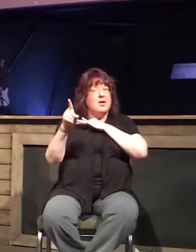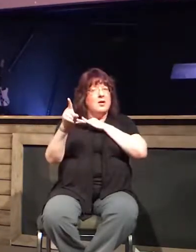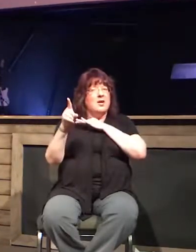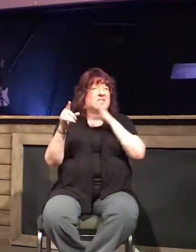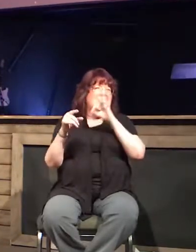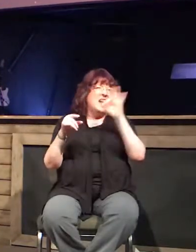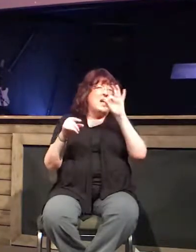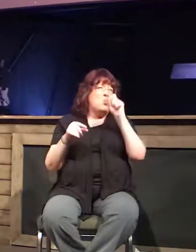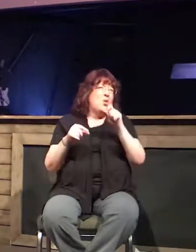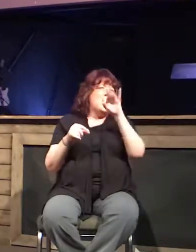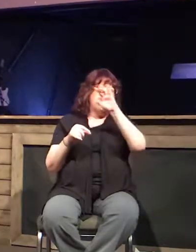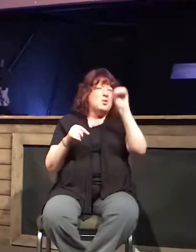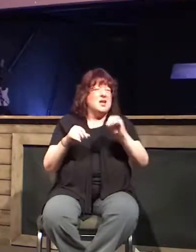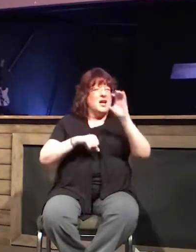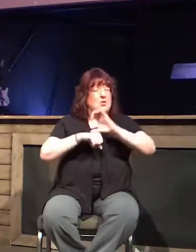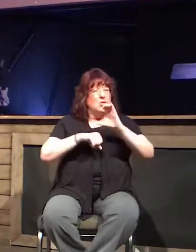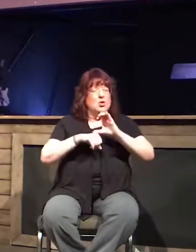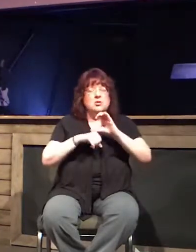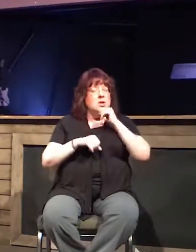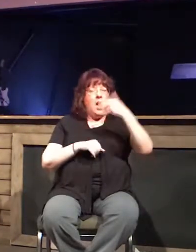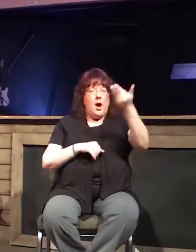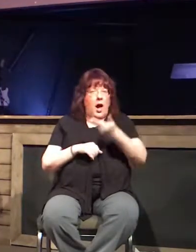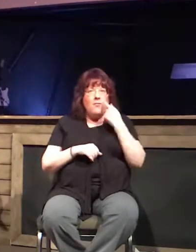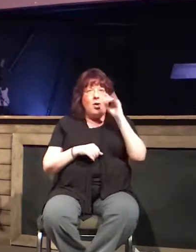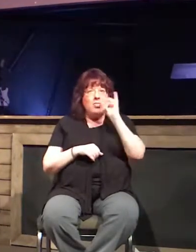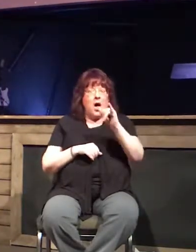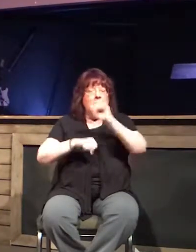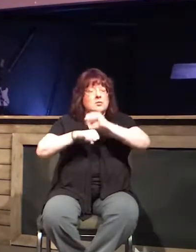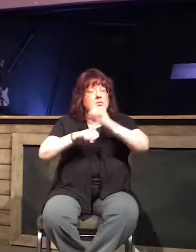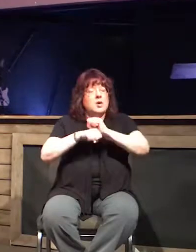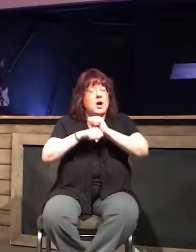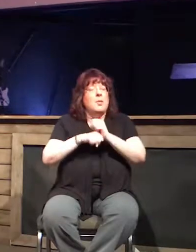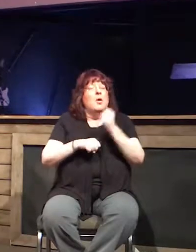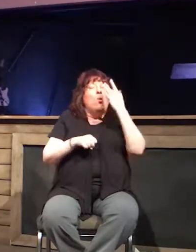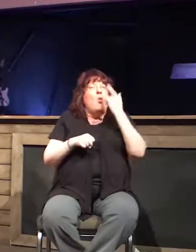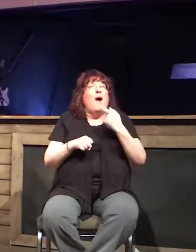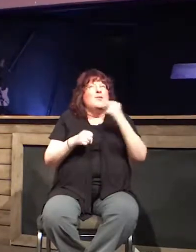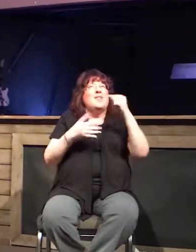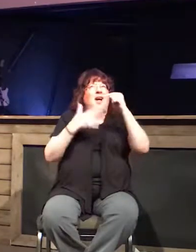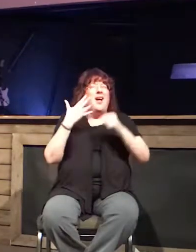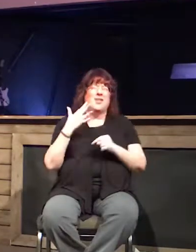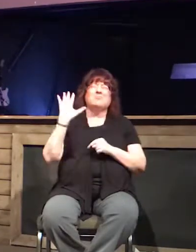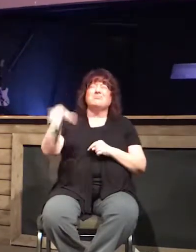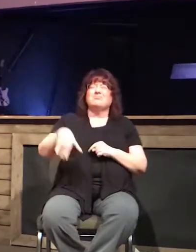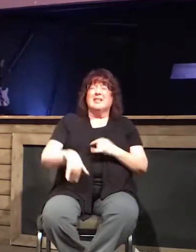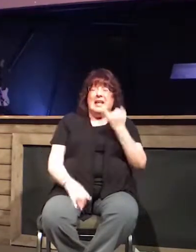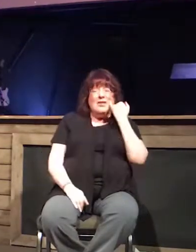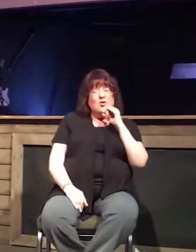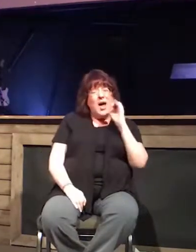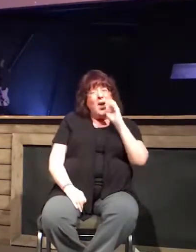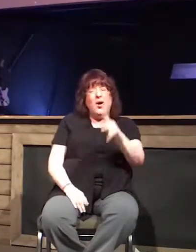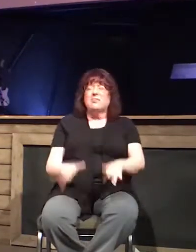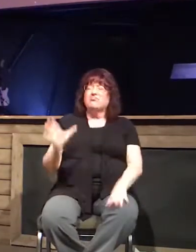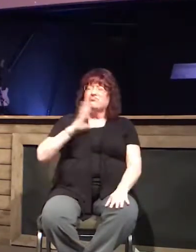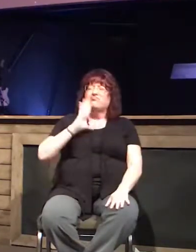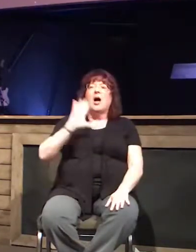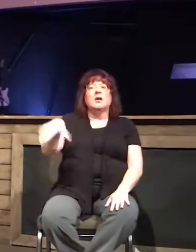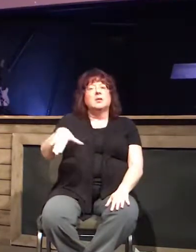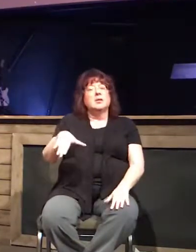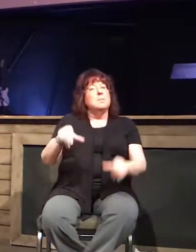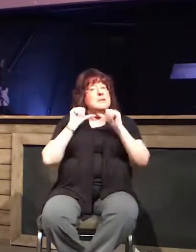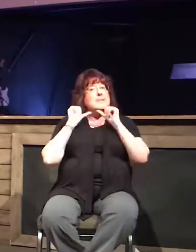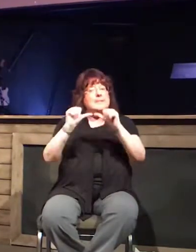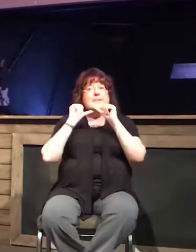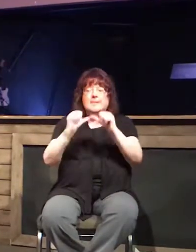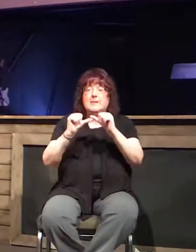most 99.9% of churches wouldn't hire for that position? And why do we say things like, it's okay to not be okay, but it's absolutely